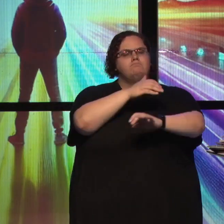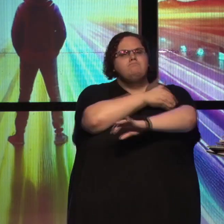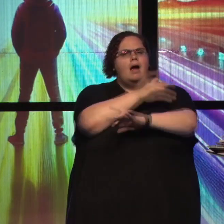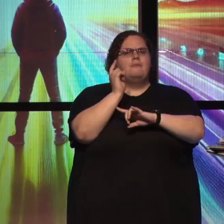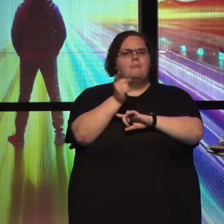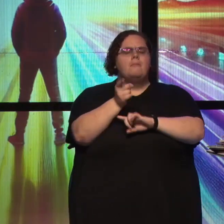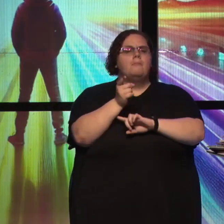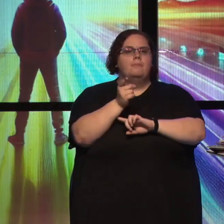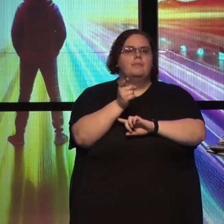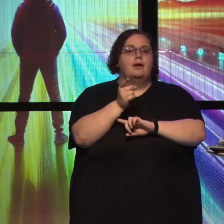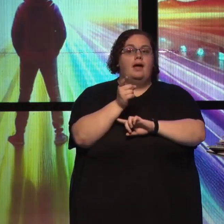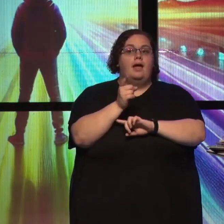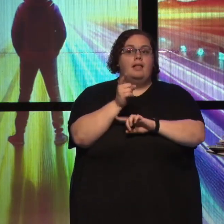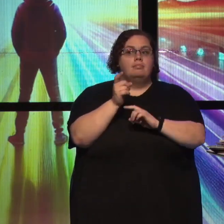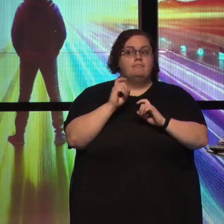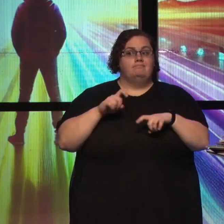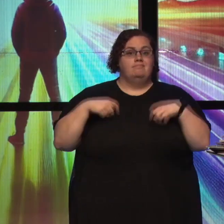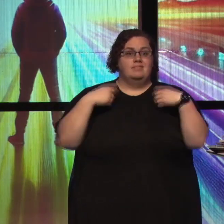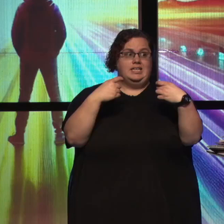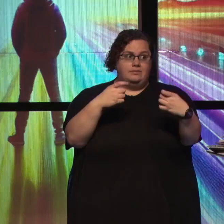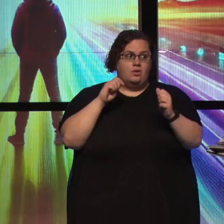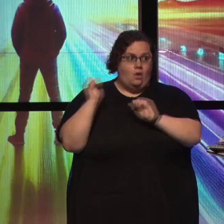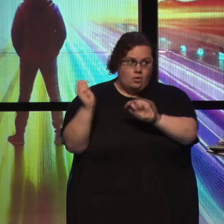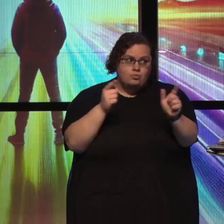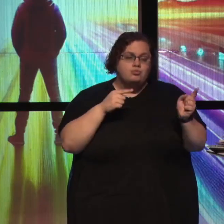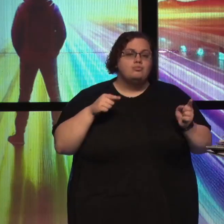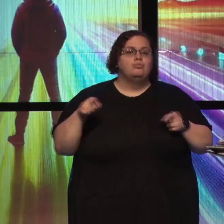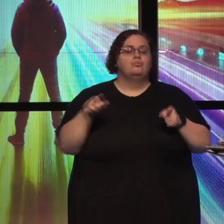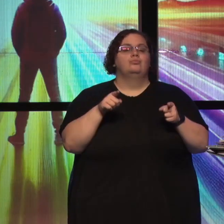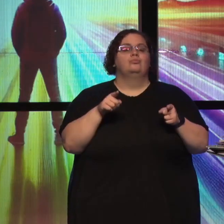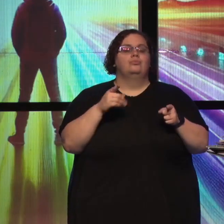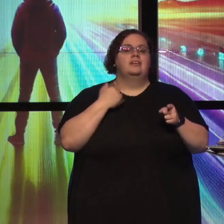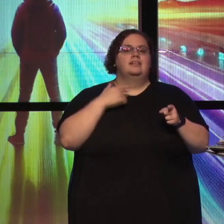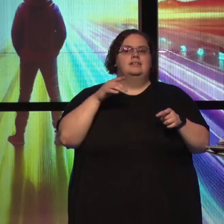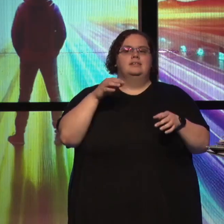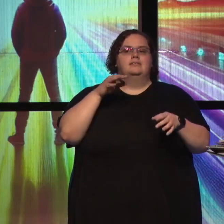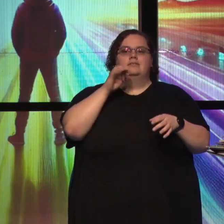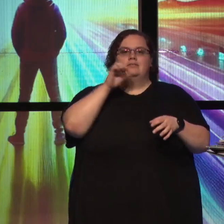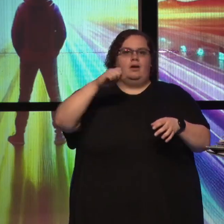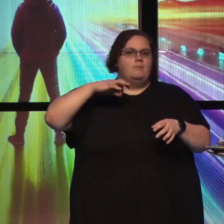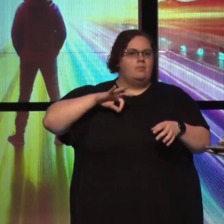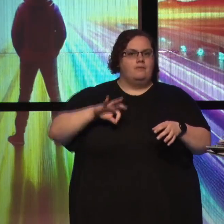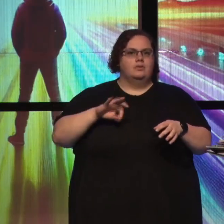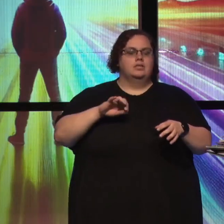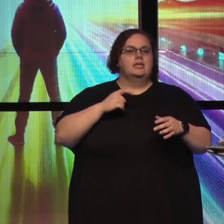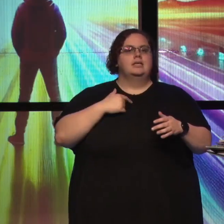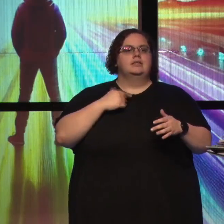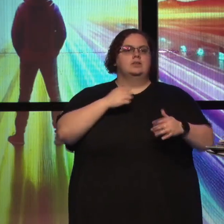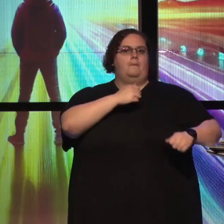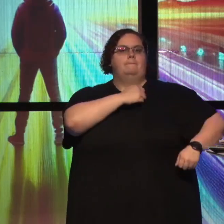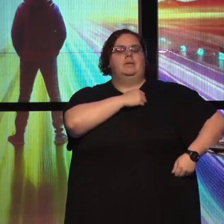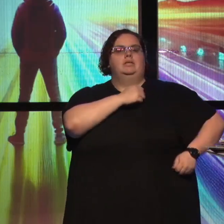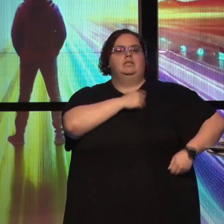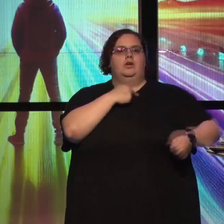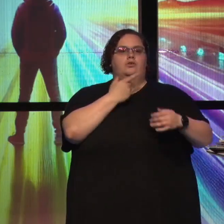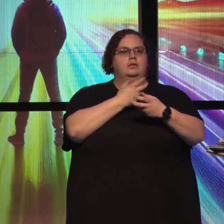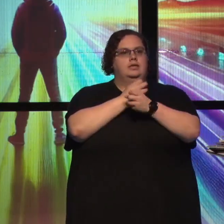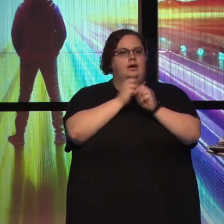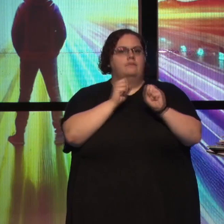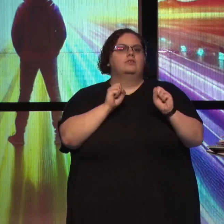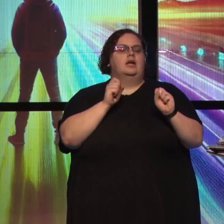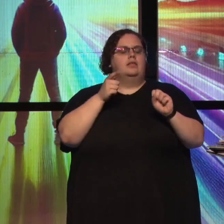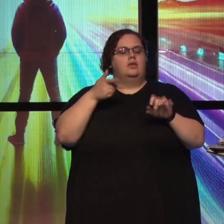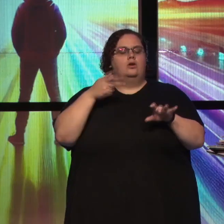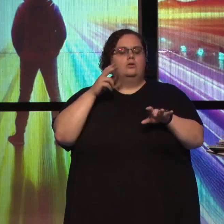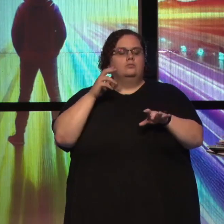and they gave it to you all because this nonprofit is focused on, it's called Combat Recovery Foundation, and they're focused on